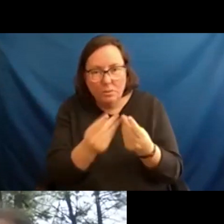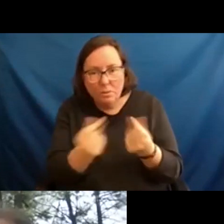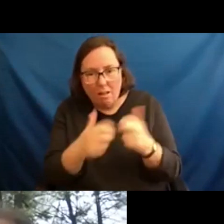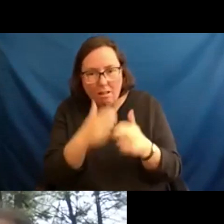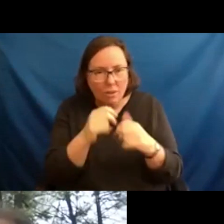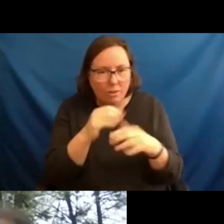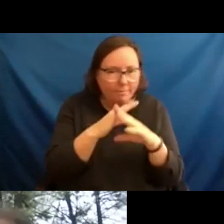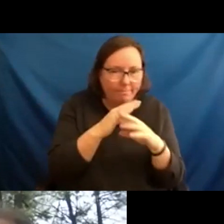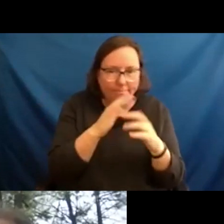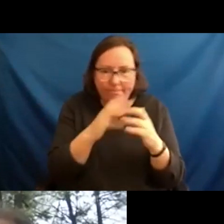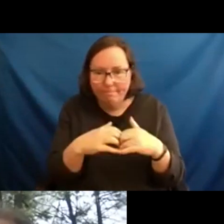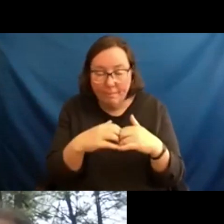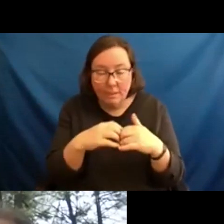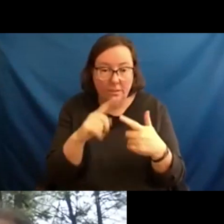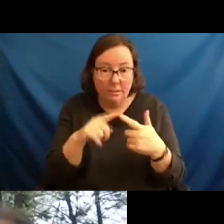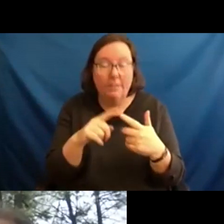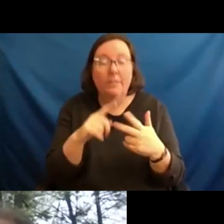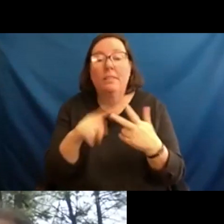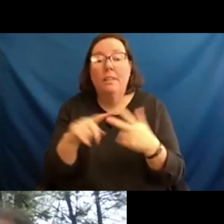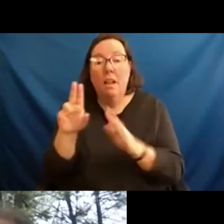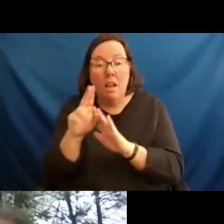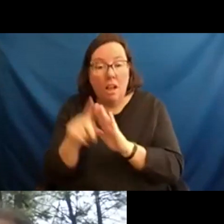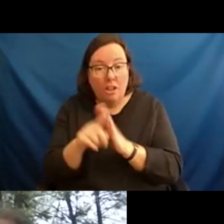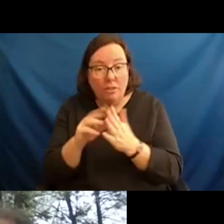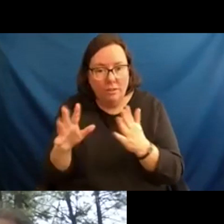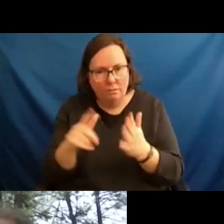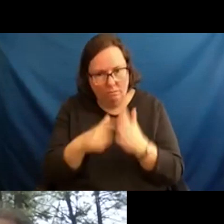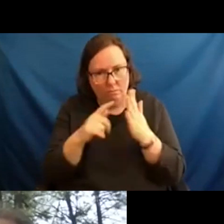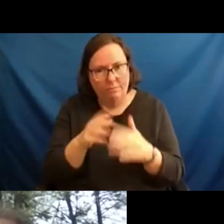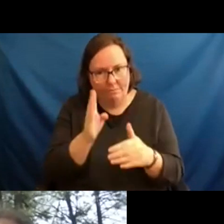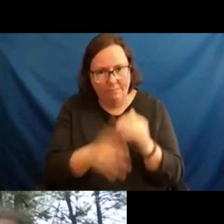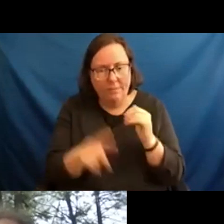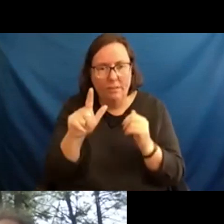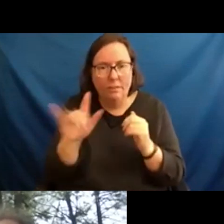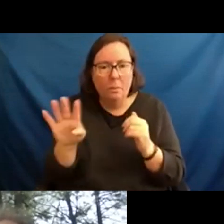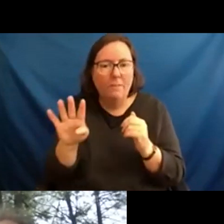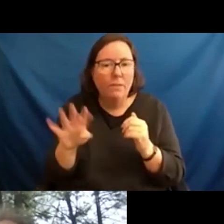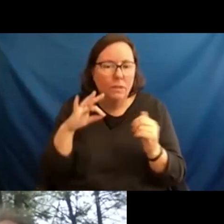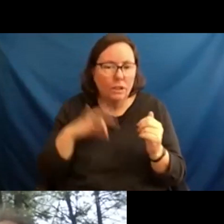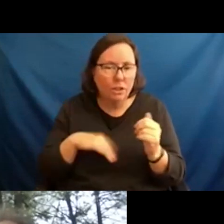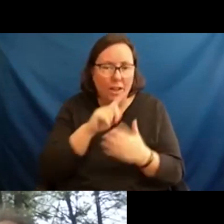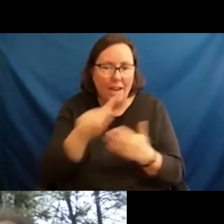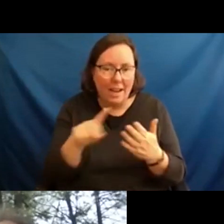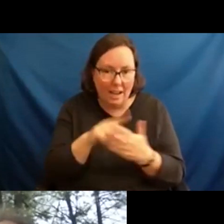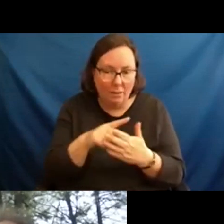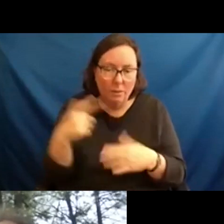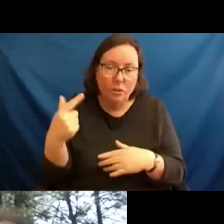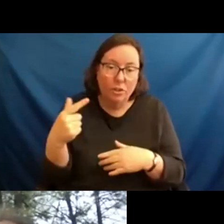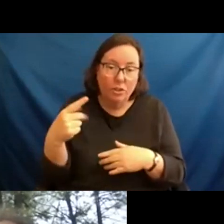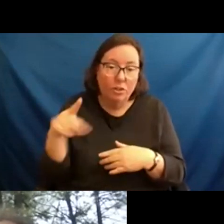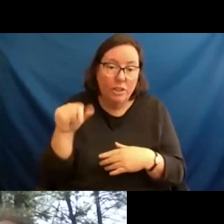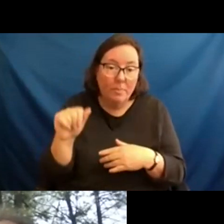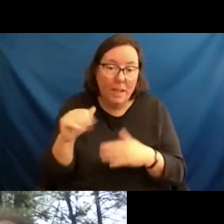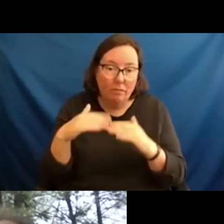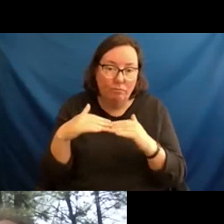undergraduate students, they completed at least 24 credit hours, and they've earned a grade point average of